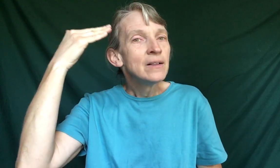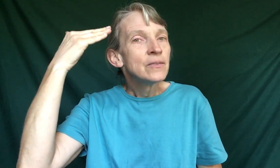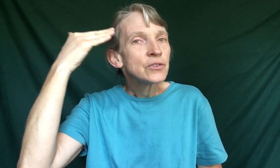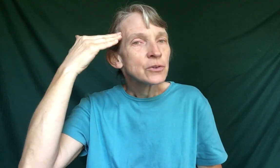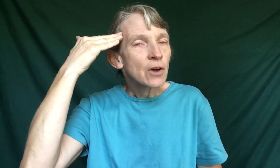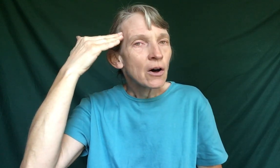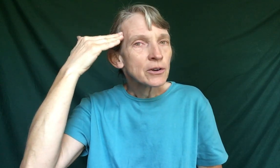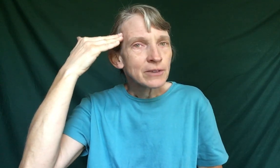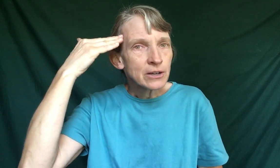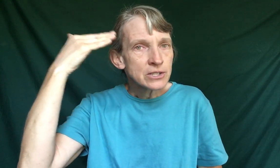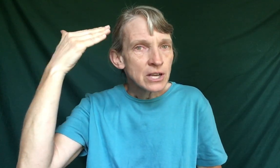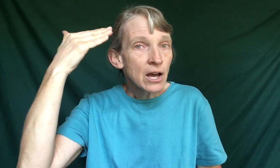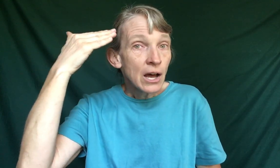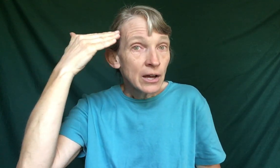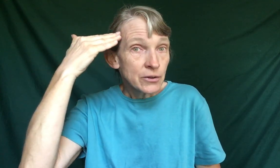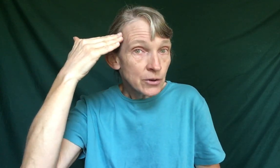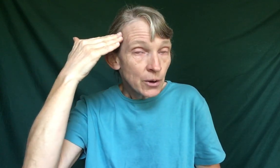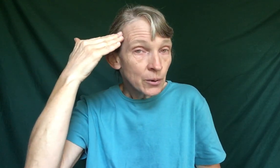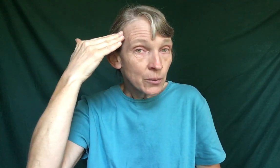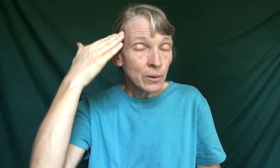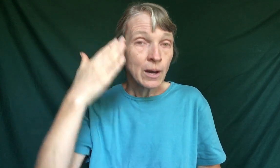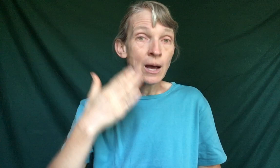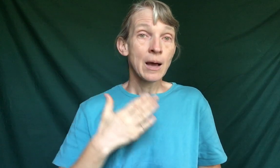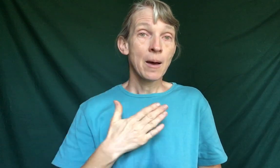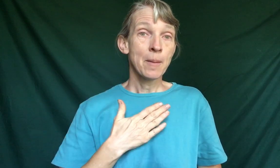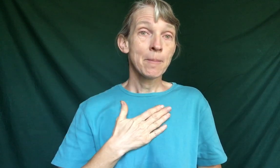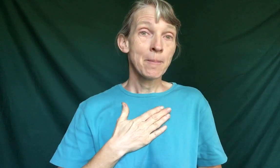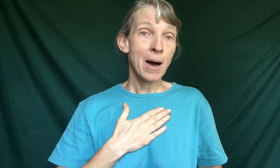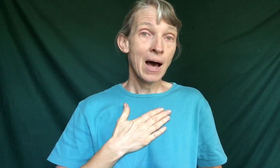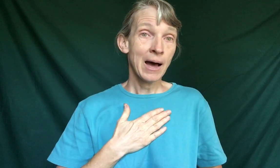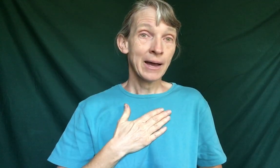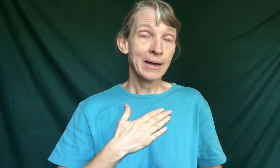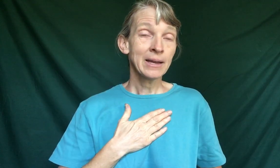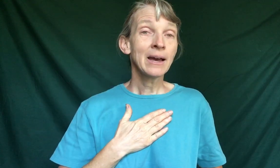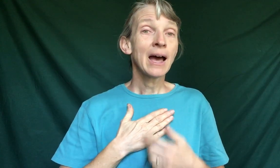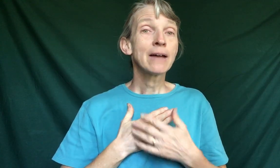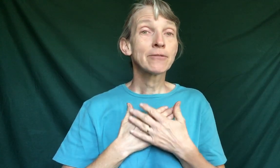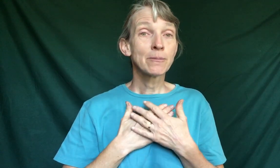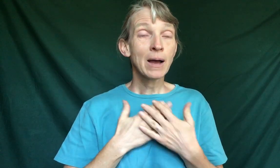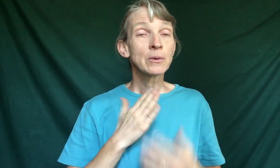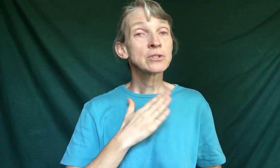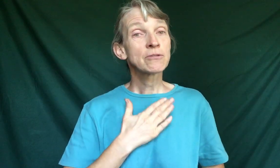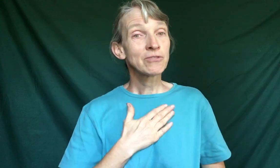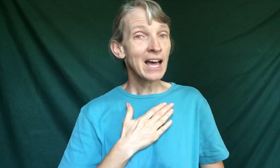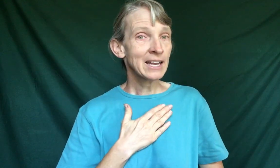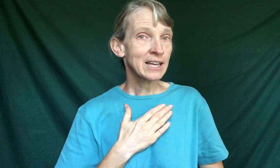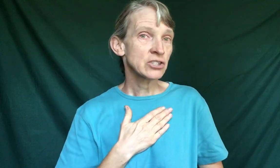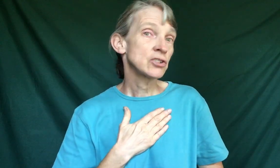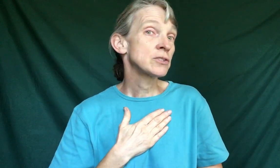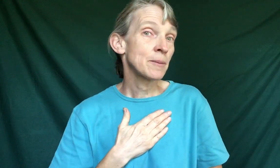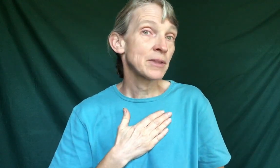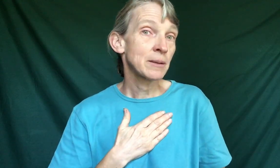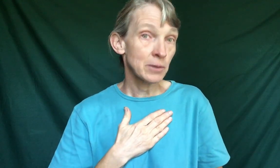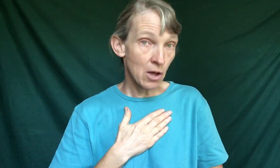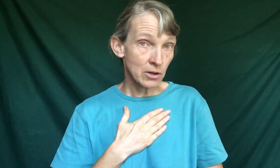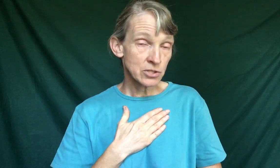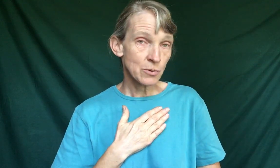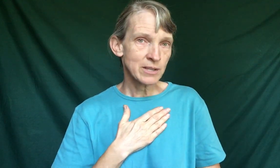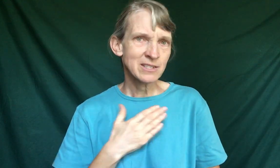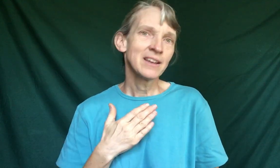So use all your fingers. Know, my. For my, we use a flat hand to show something that belongs to us.